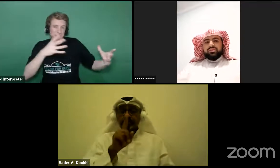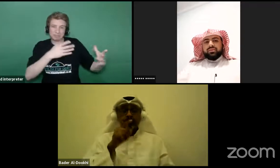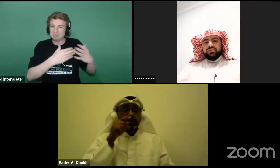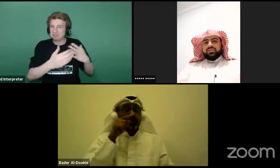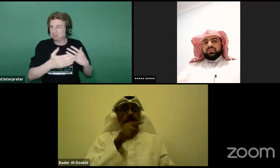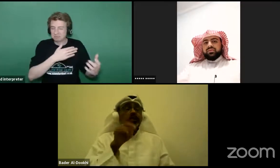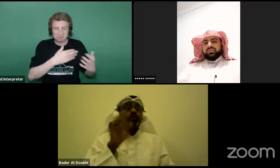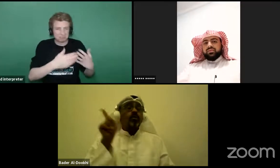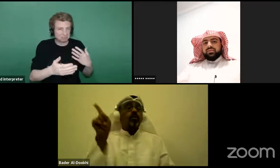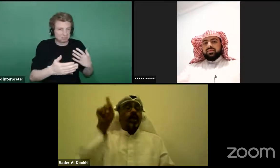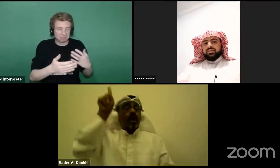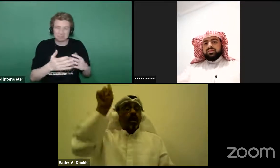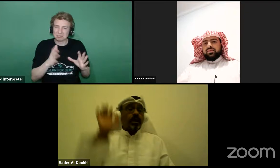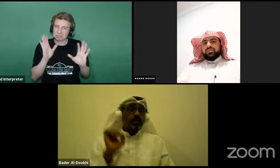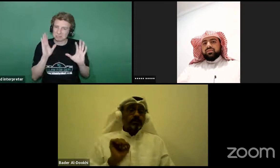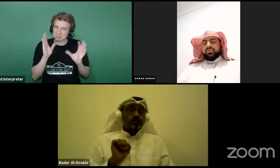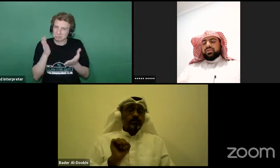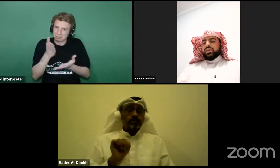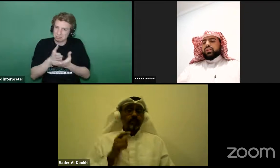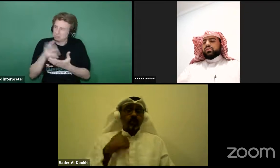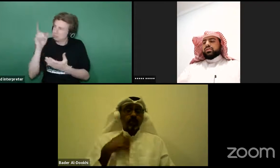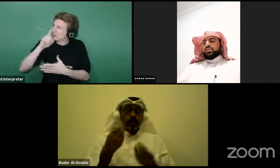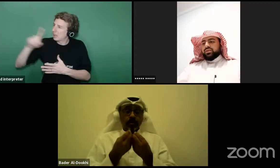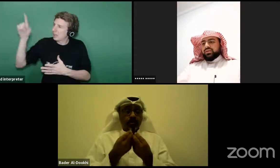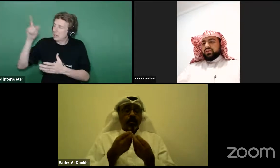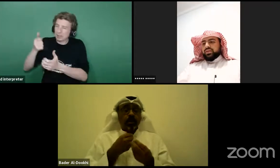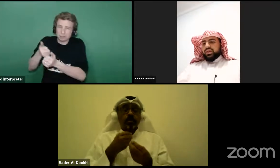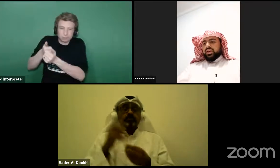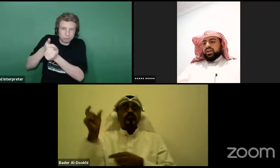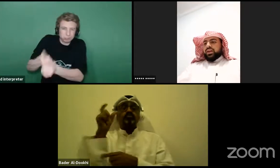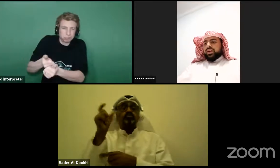verily, Allah is with the believers.